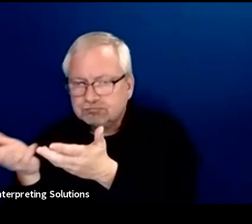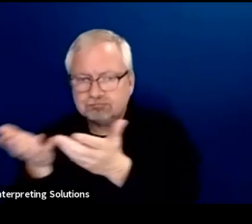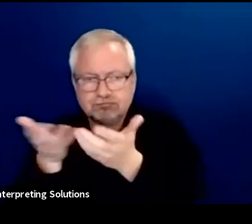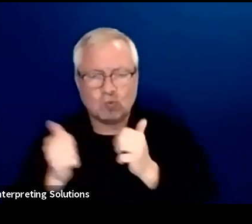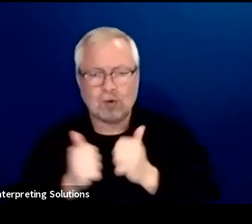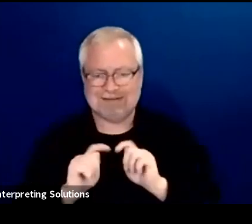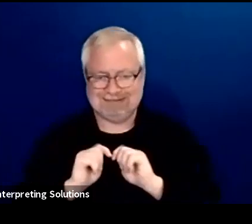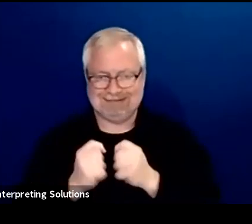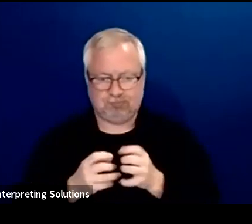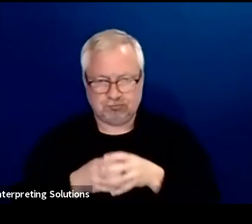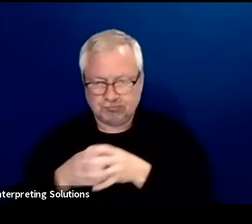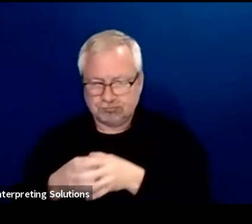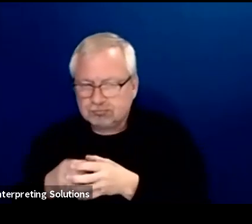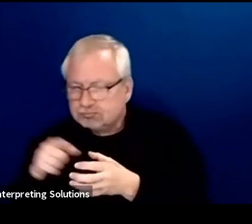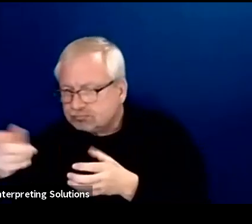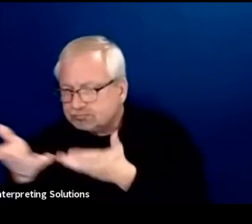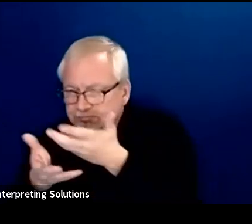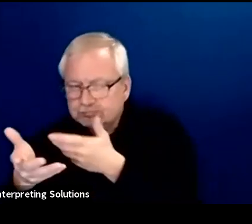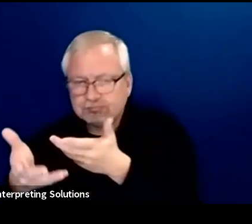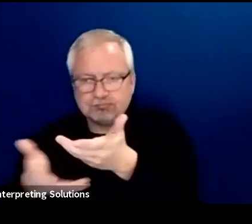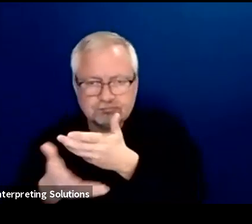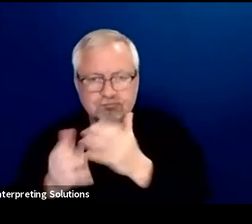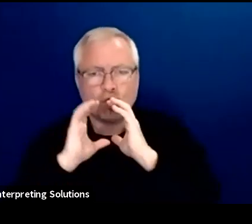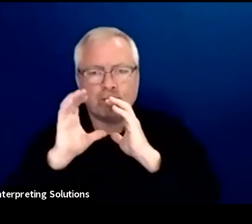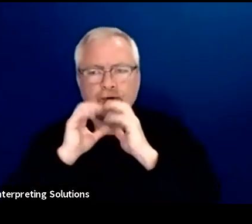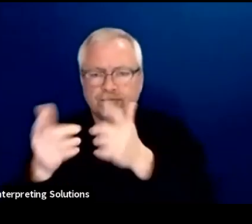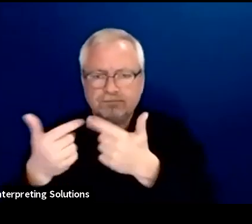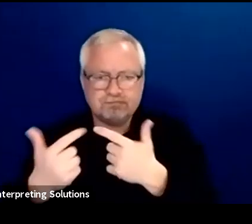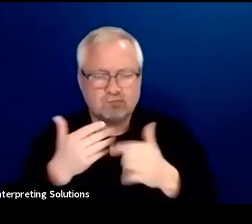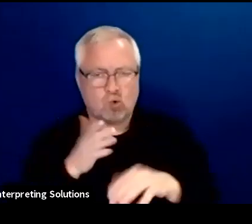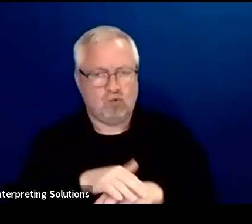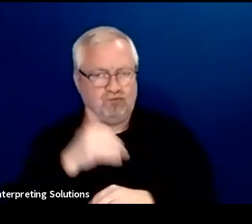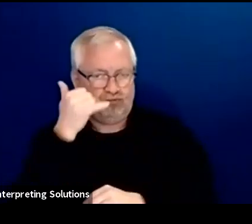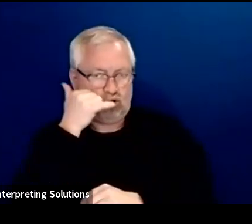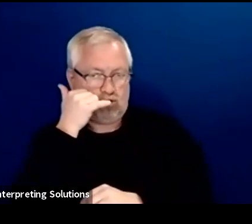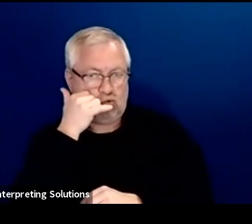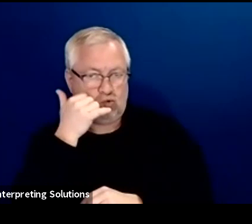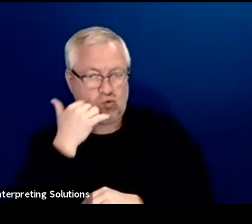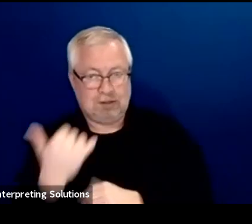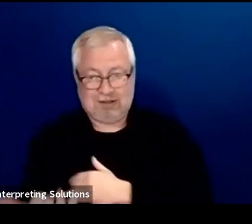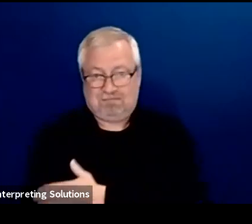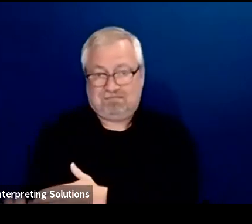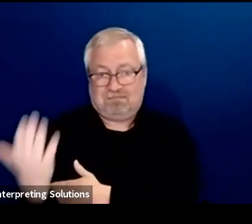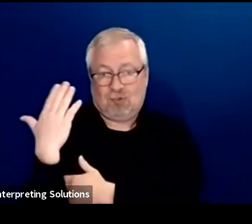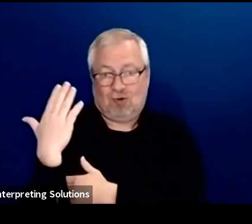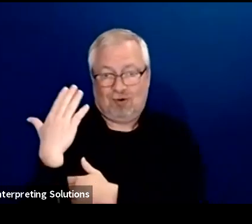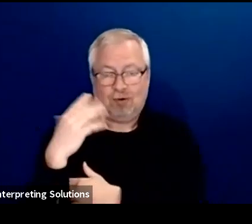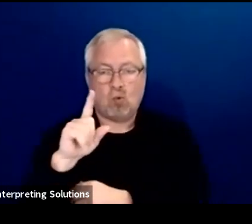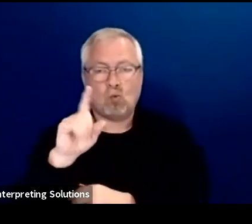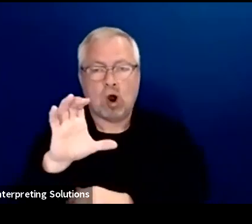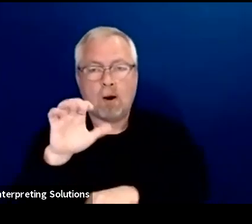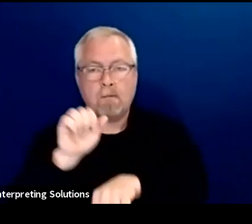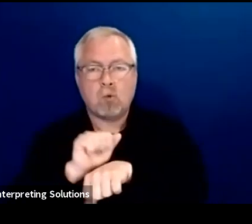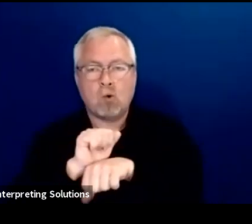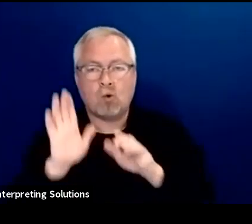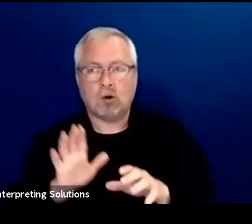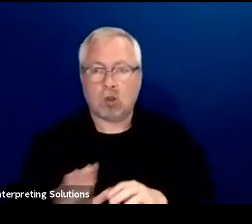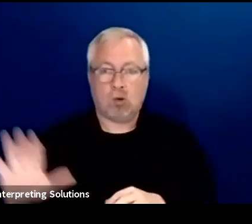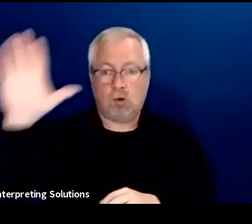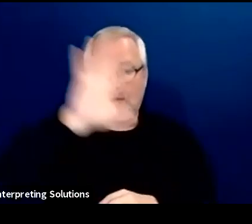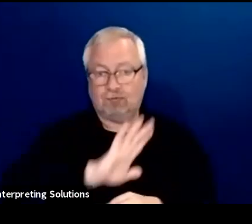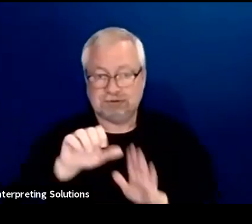to communicate with everyone. I was on this morning with 100 or so of the biggest employers in the state. We'll get with small business owner groups. We'll